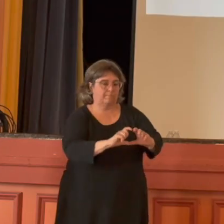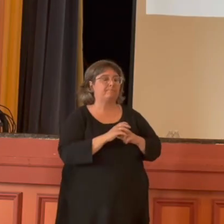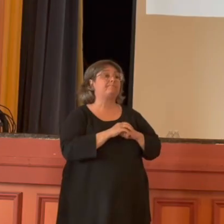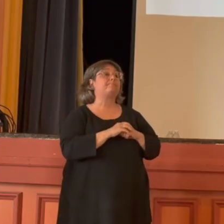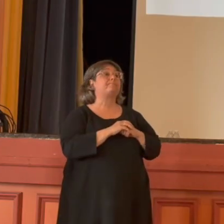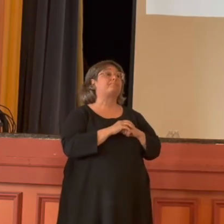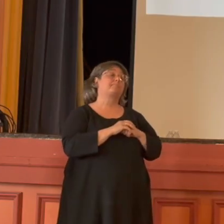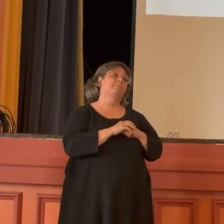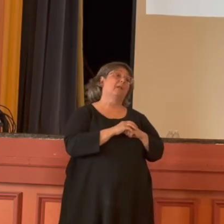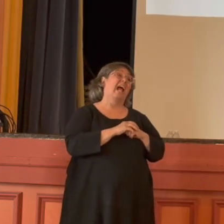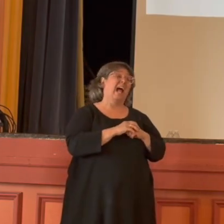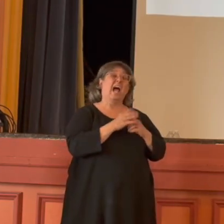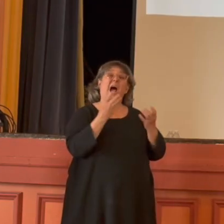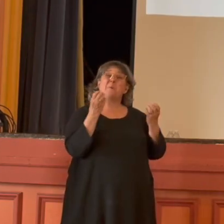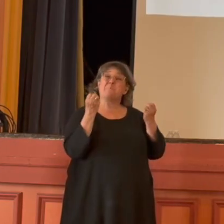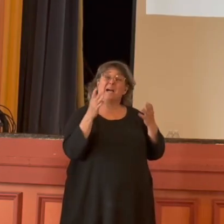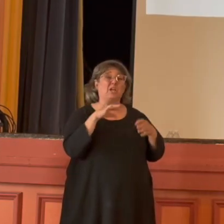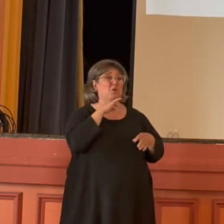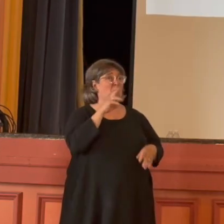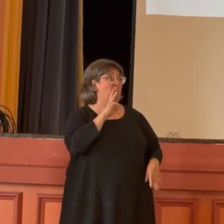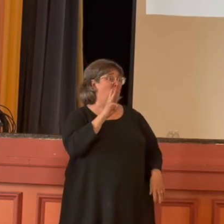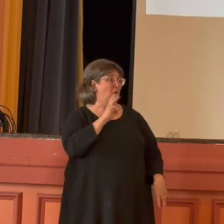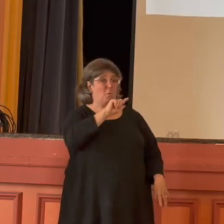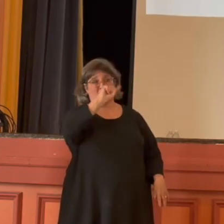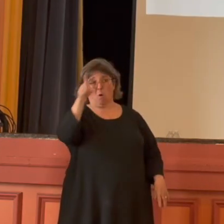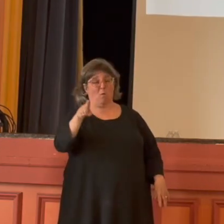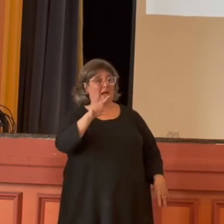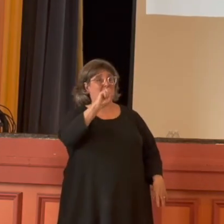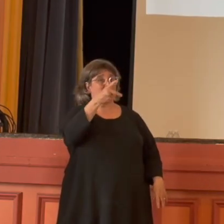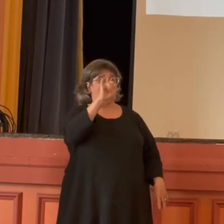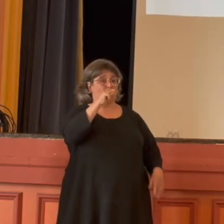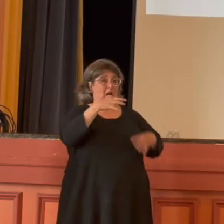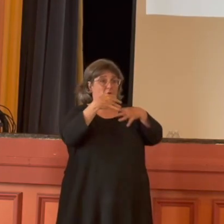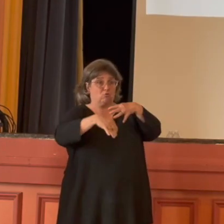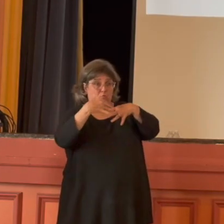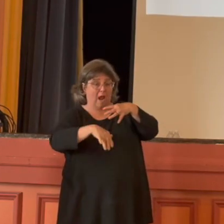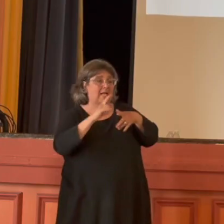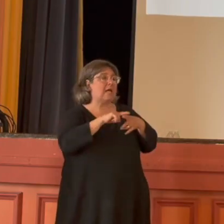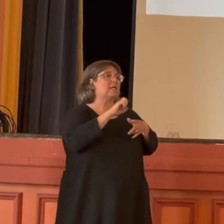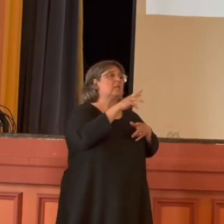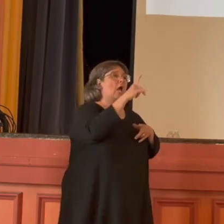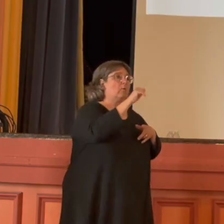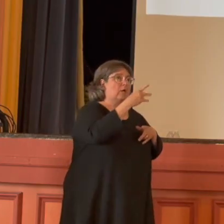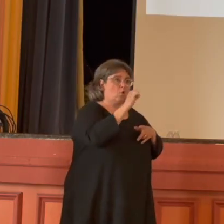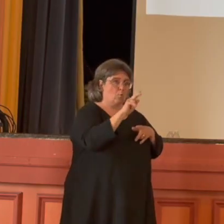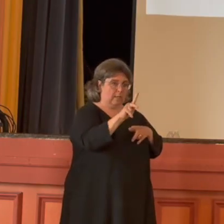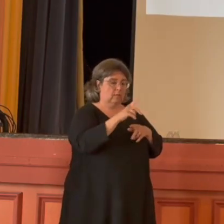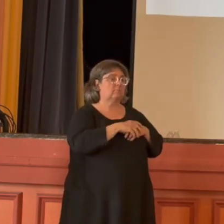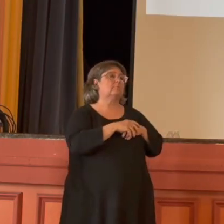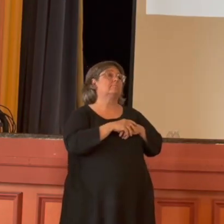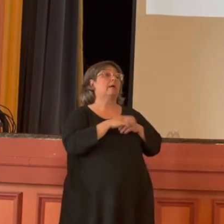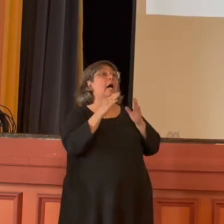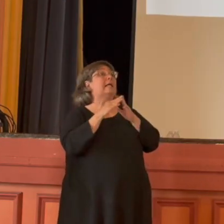a lot of sewage was still going out to both the Scajaquada Drain and Scajaquada Creek. And the